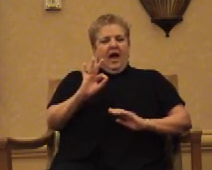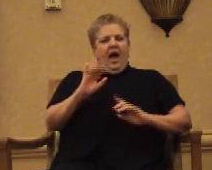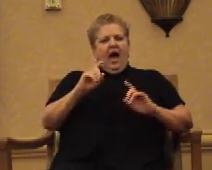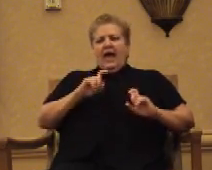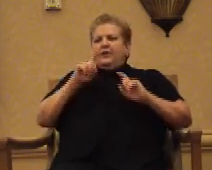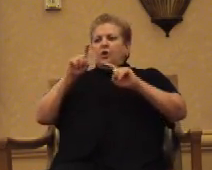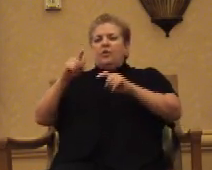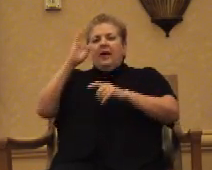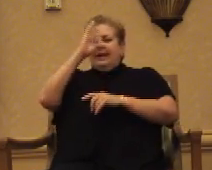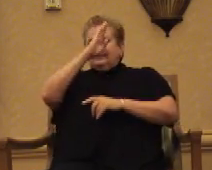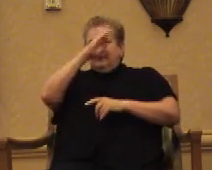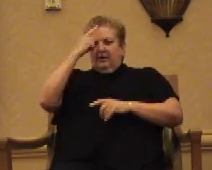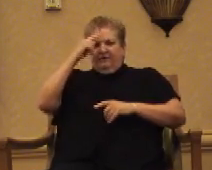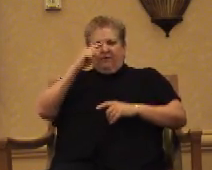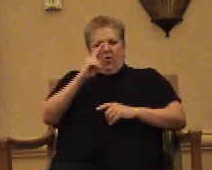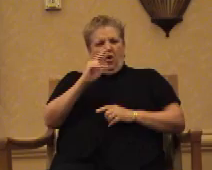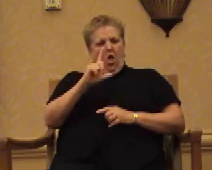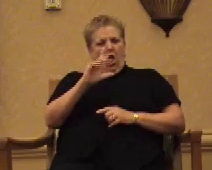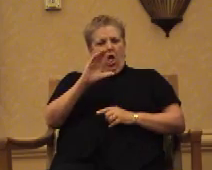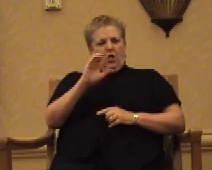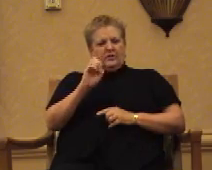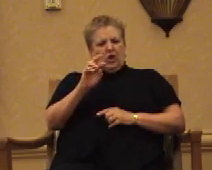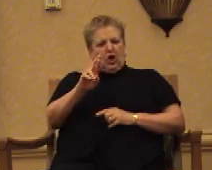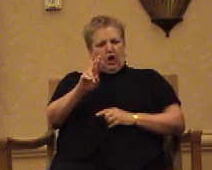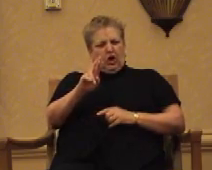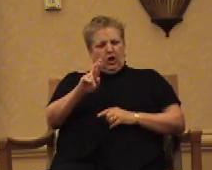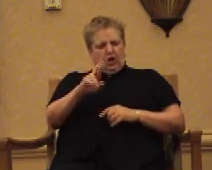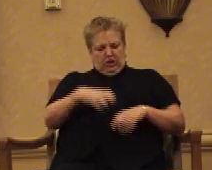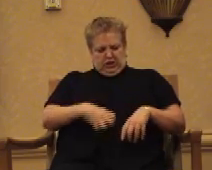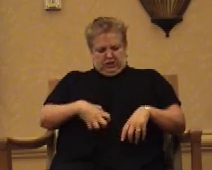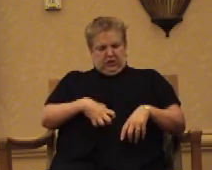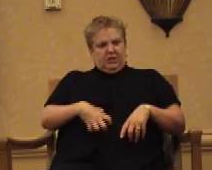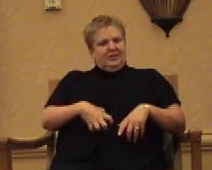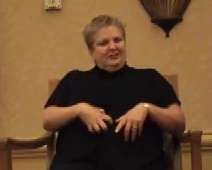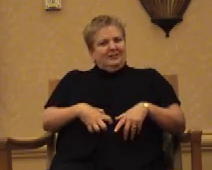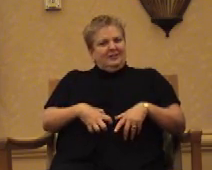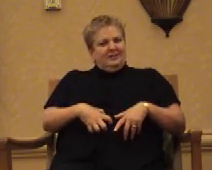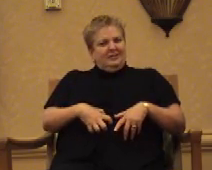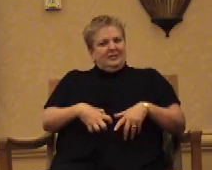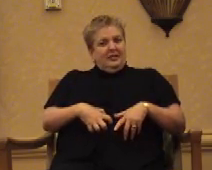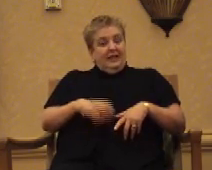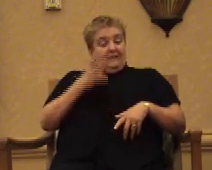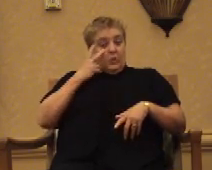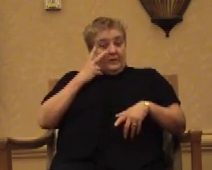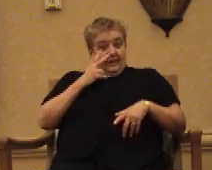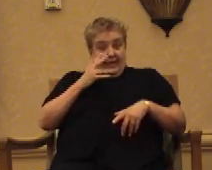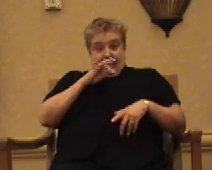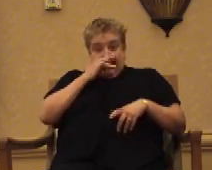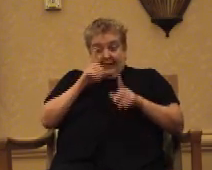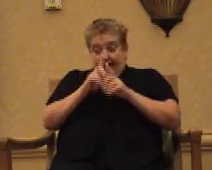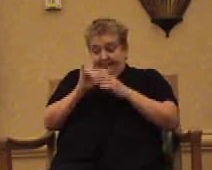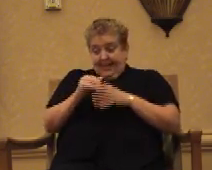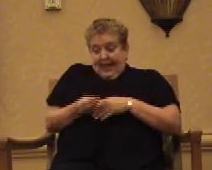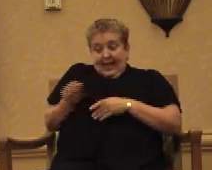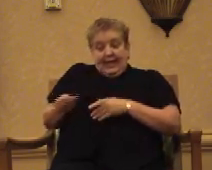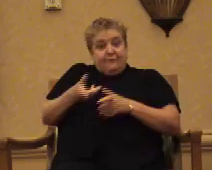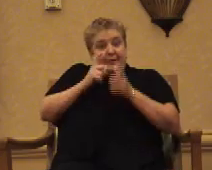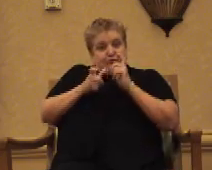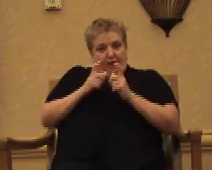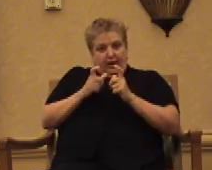me for ulcers. If you see a kid like that, give him a drink. Spare us all the trouble. I